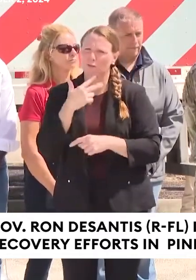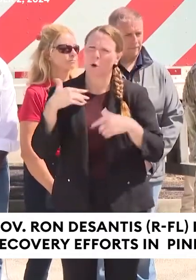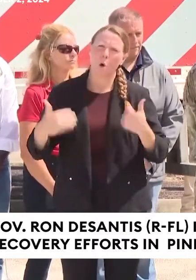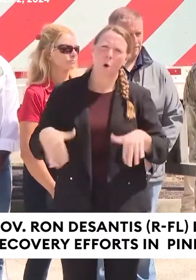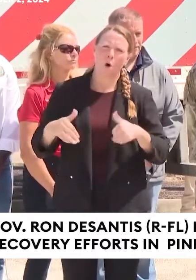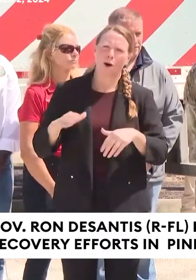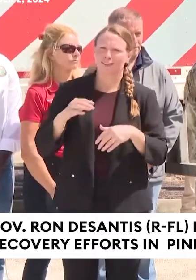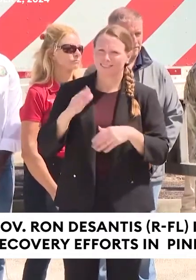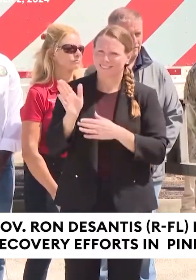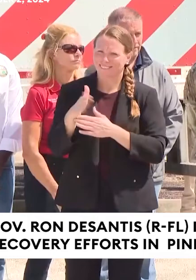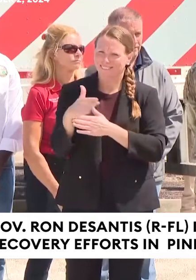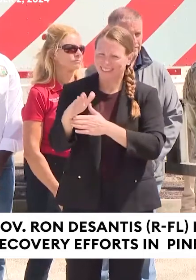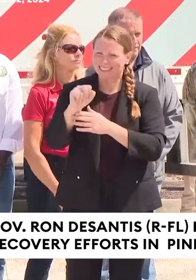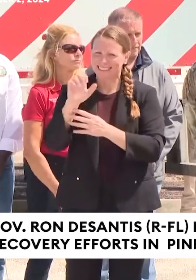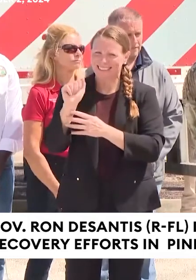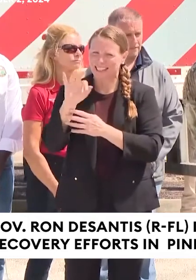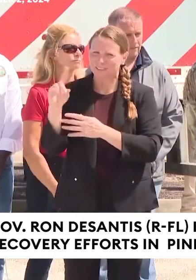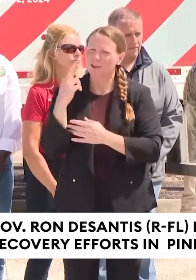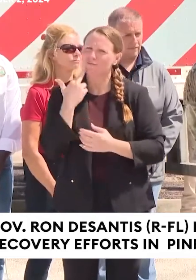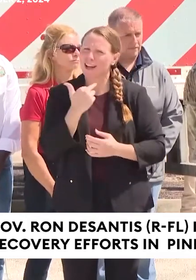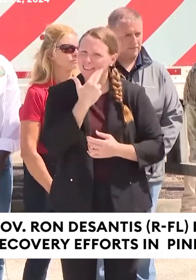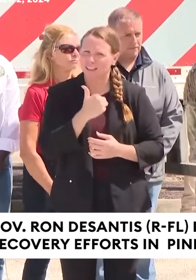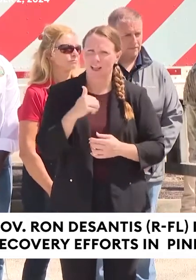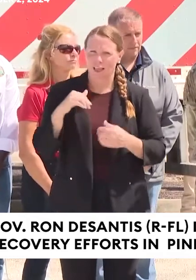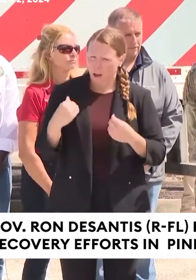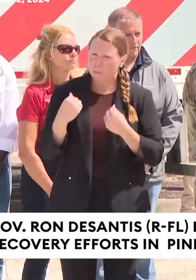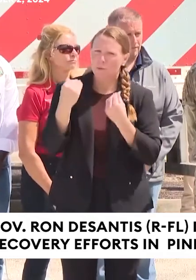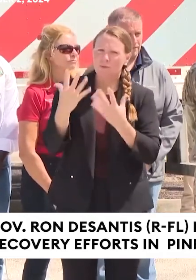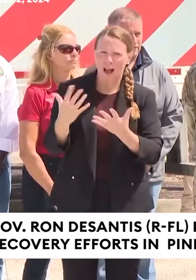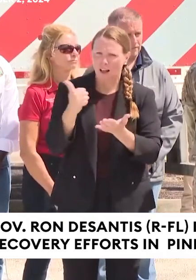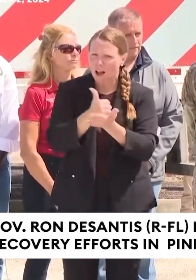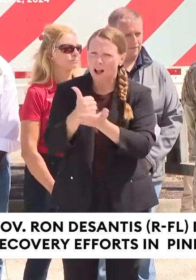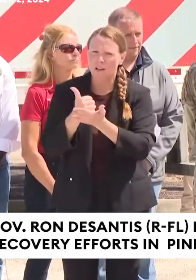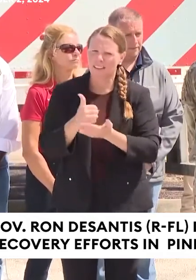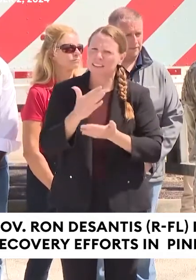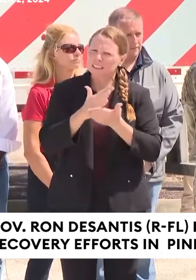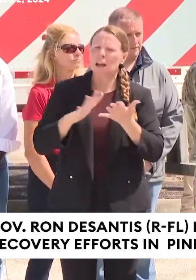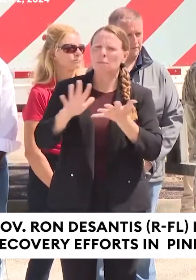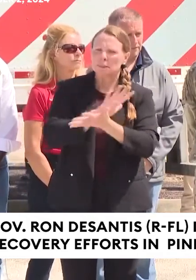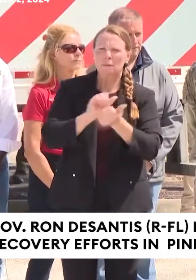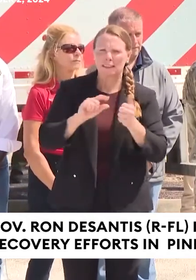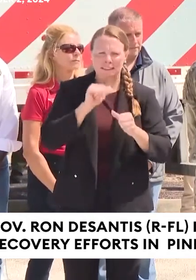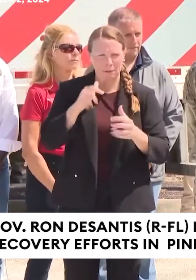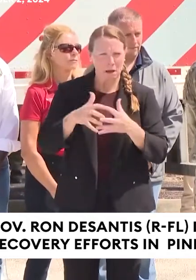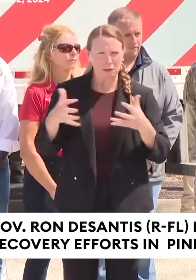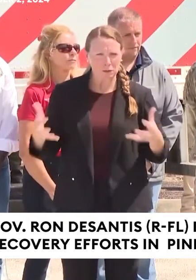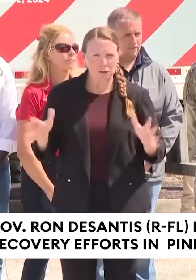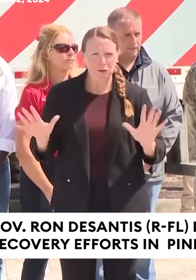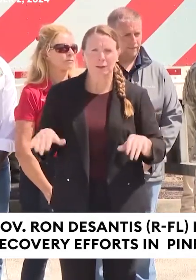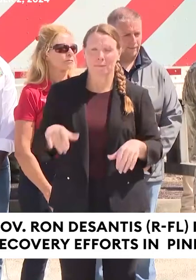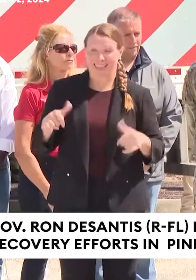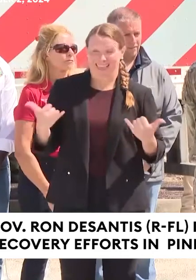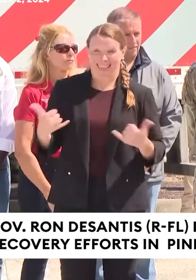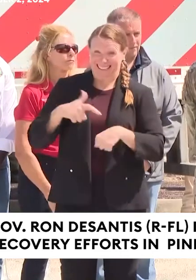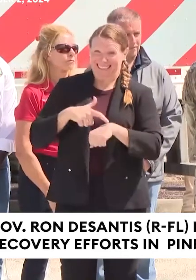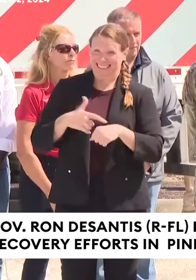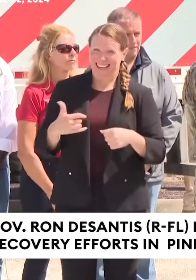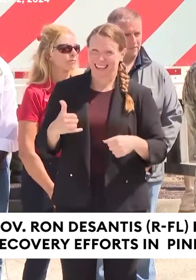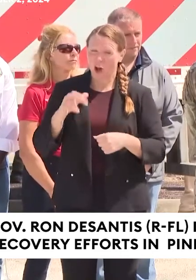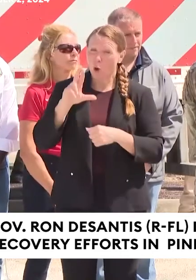right on the water. And they were providing relief. They had some damage, but not much. This time,